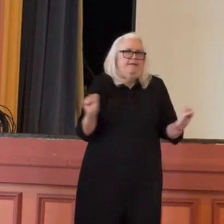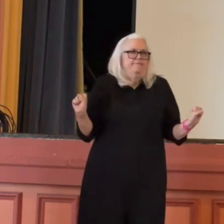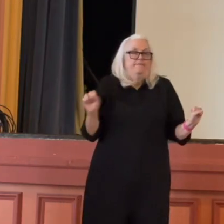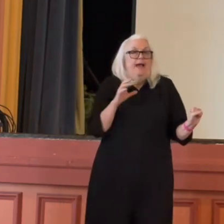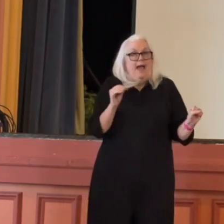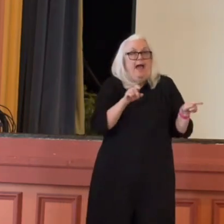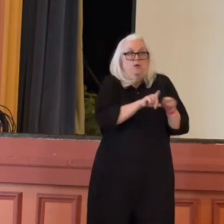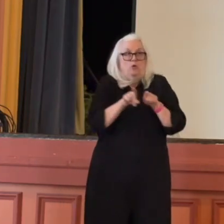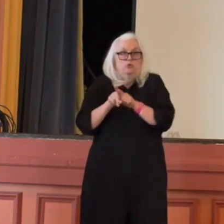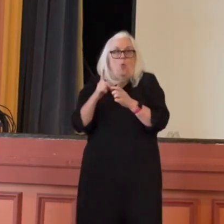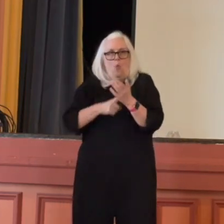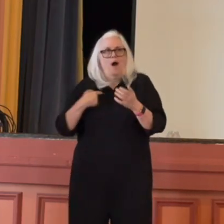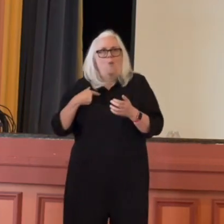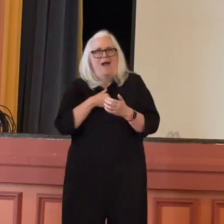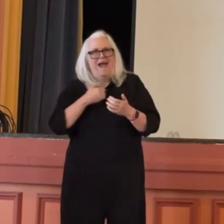authority to accomplish.